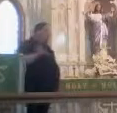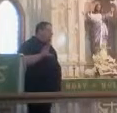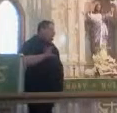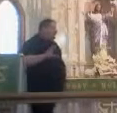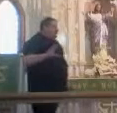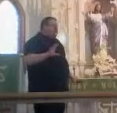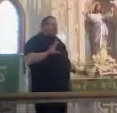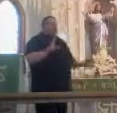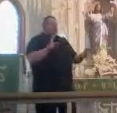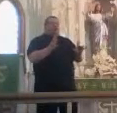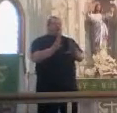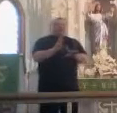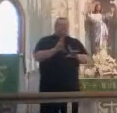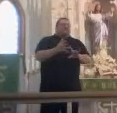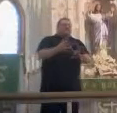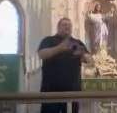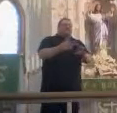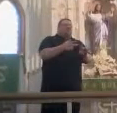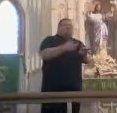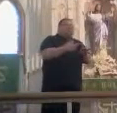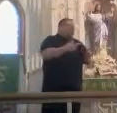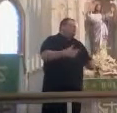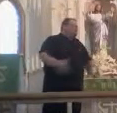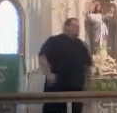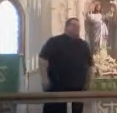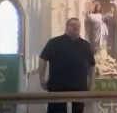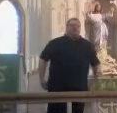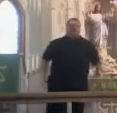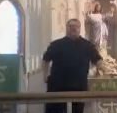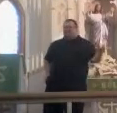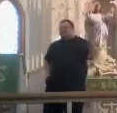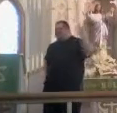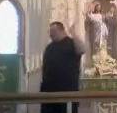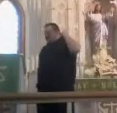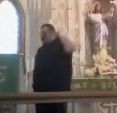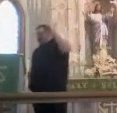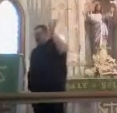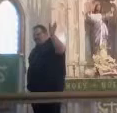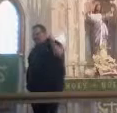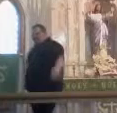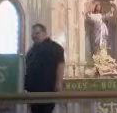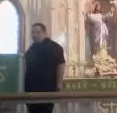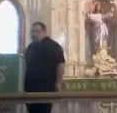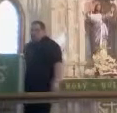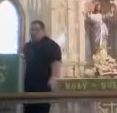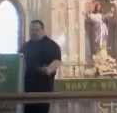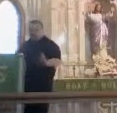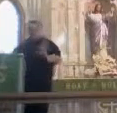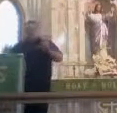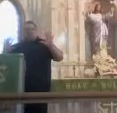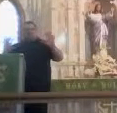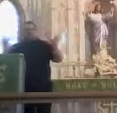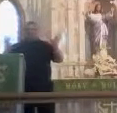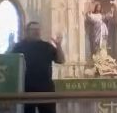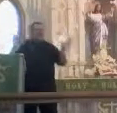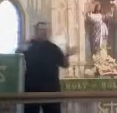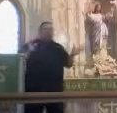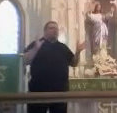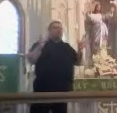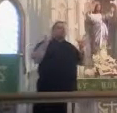if Army, Navy, Air Force, Marines, ATF, CIA, FBI, Homeland Security, basically everyone